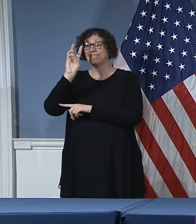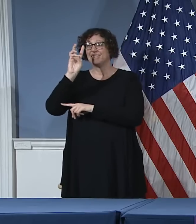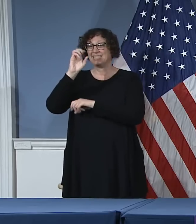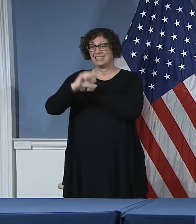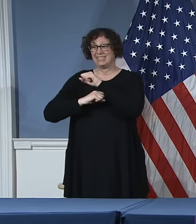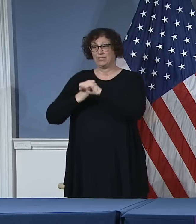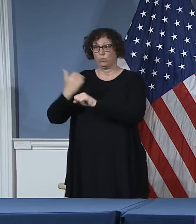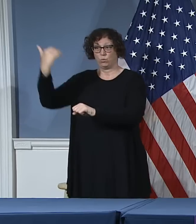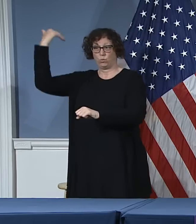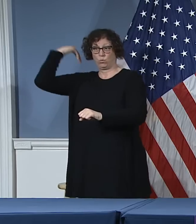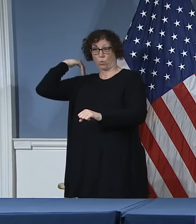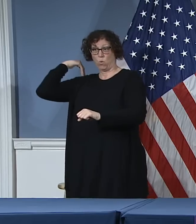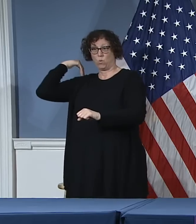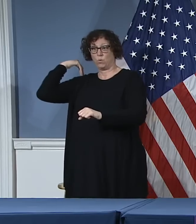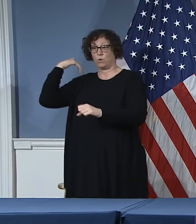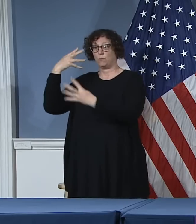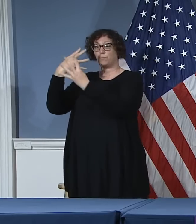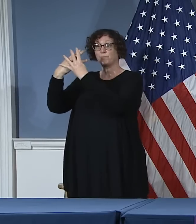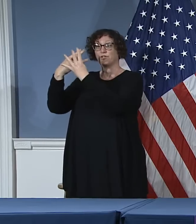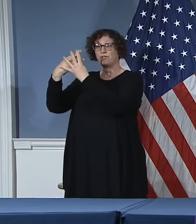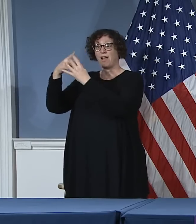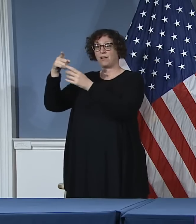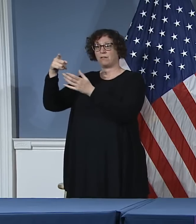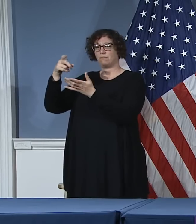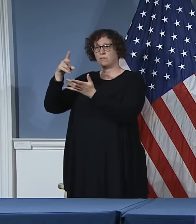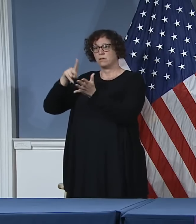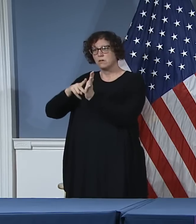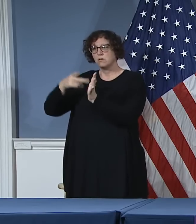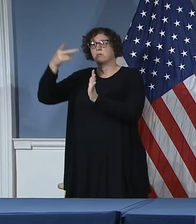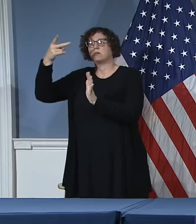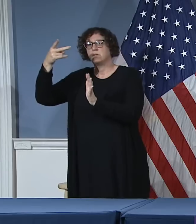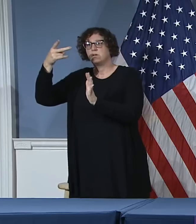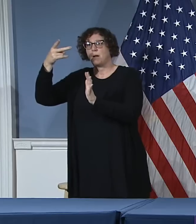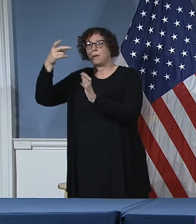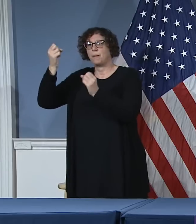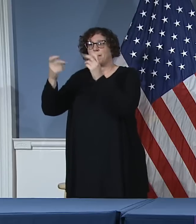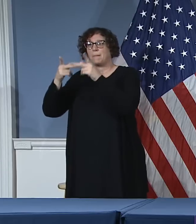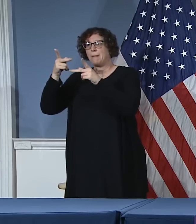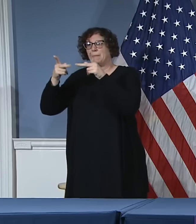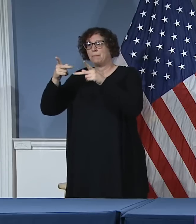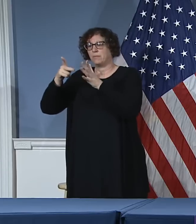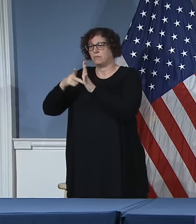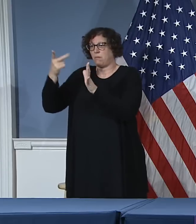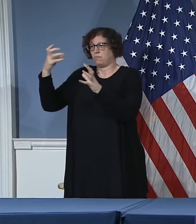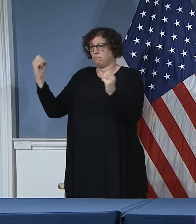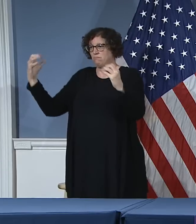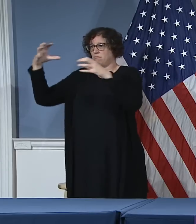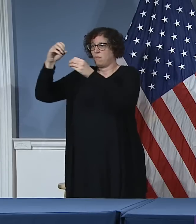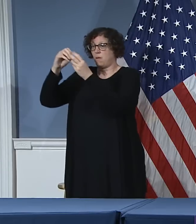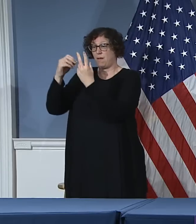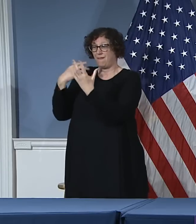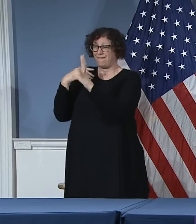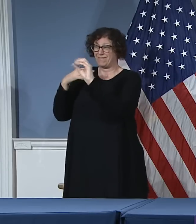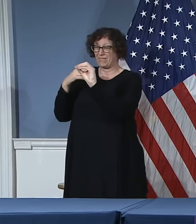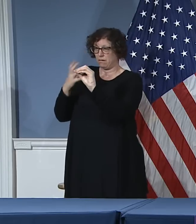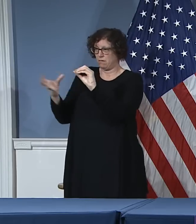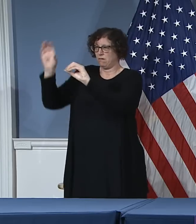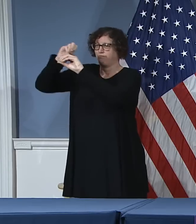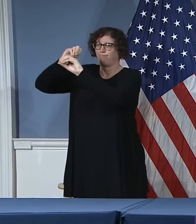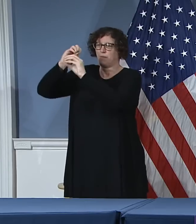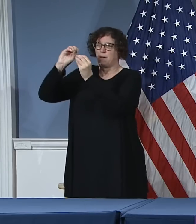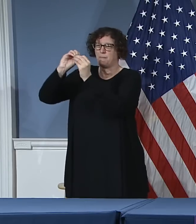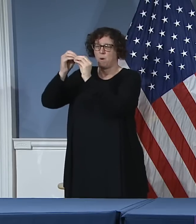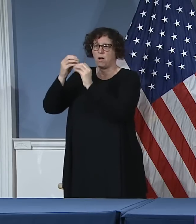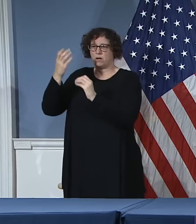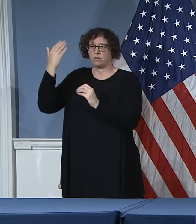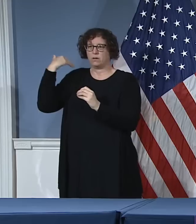population in our jail system we had 6 years ago. We used to be around 11,000 plus, and now we're between